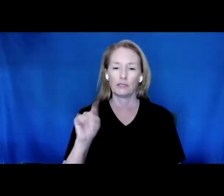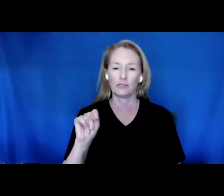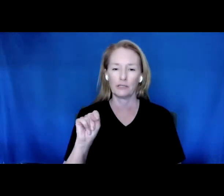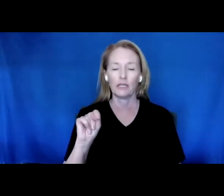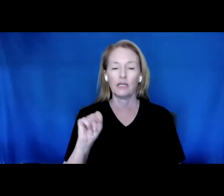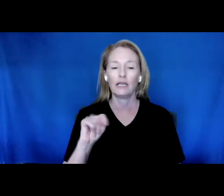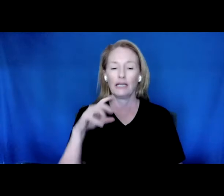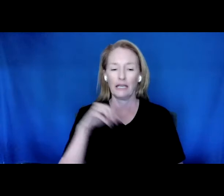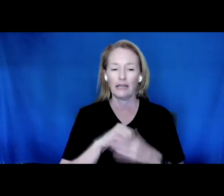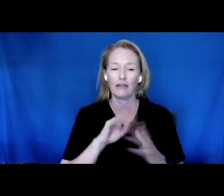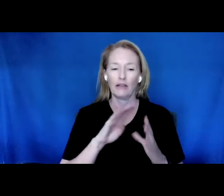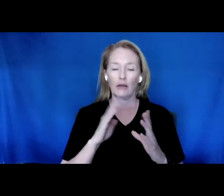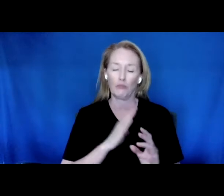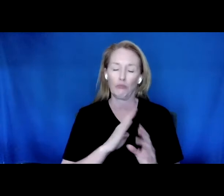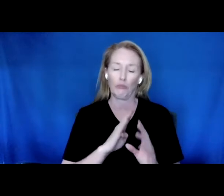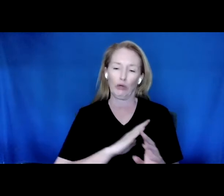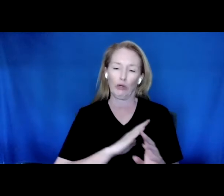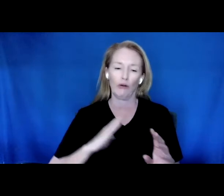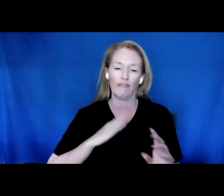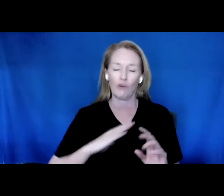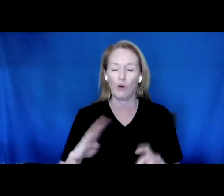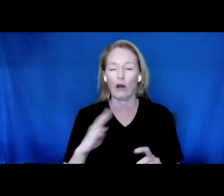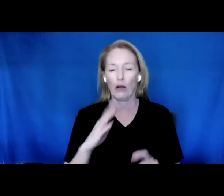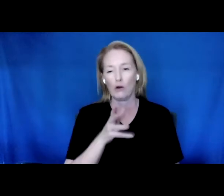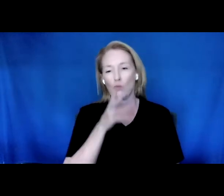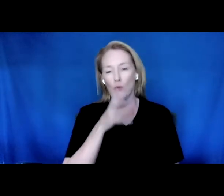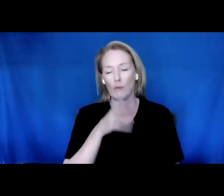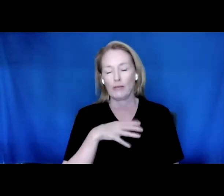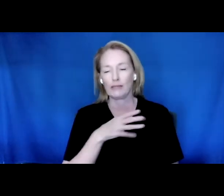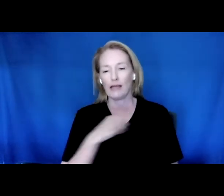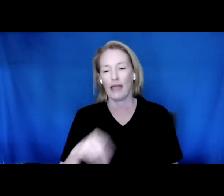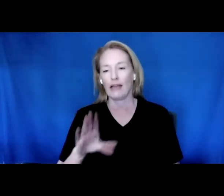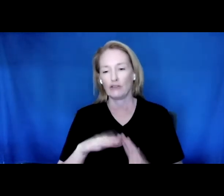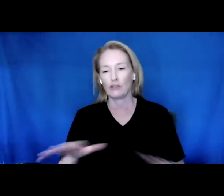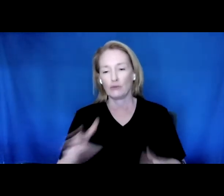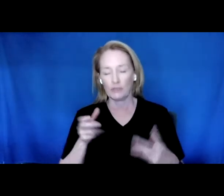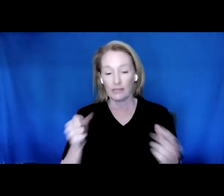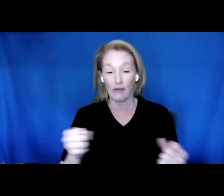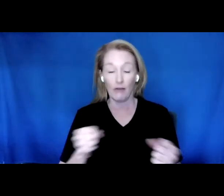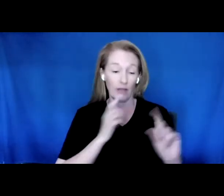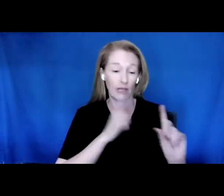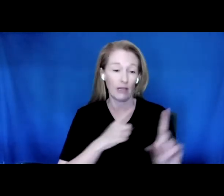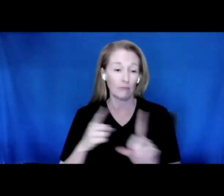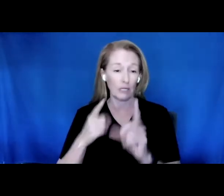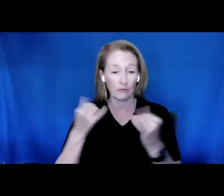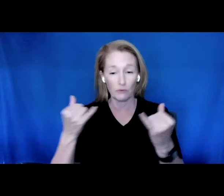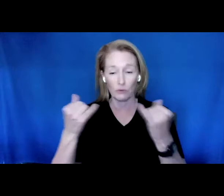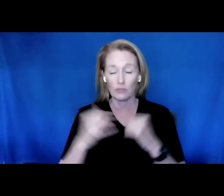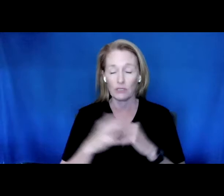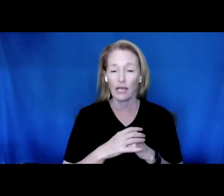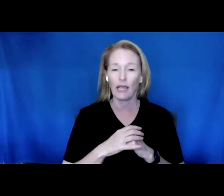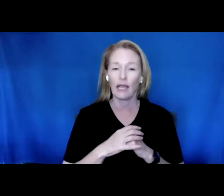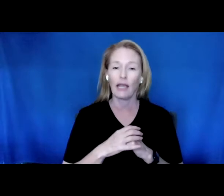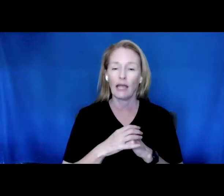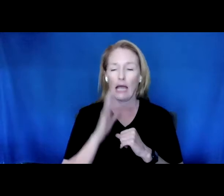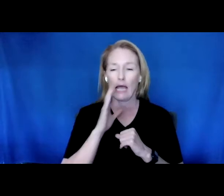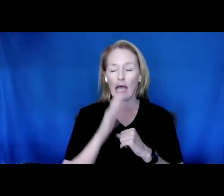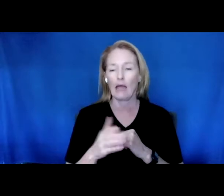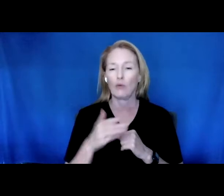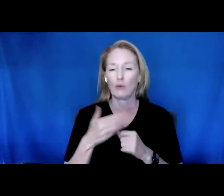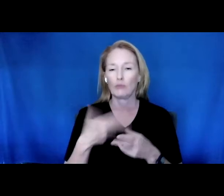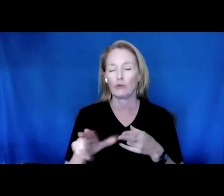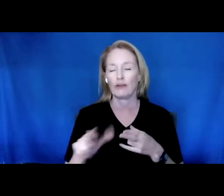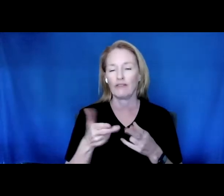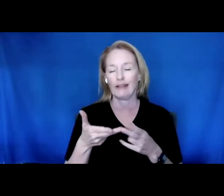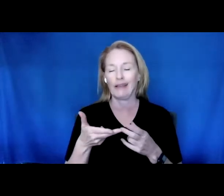Children's Health. So a few objectives for today's presentation. I'll briefly cover the Arizona